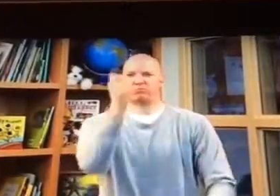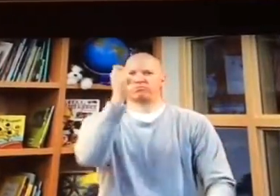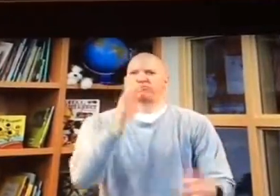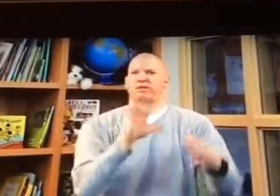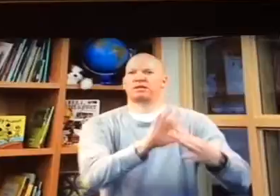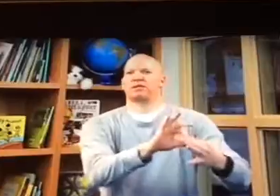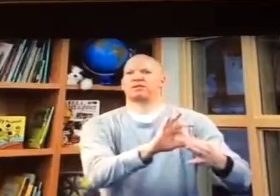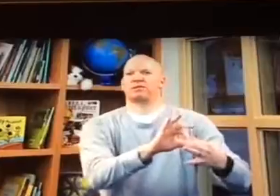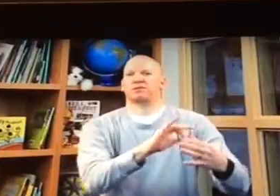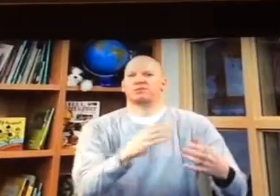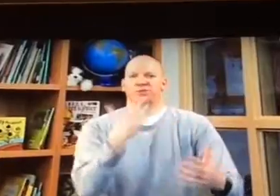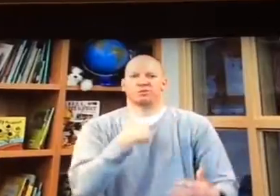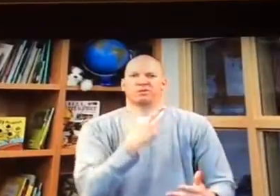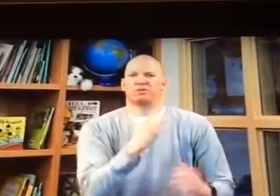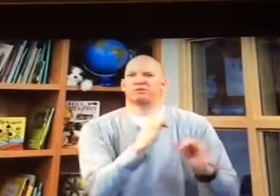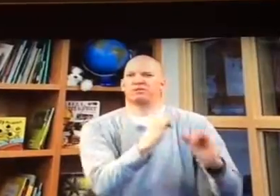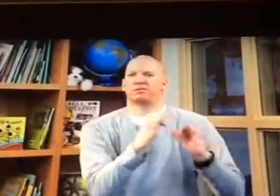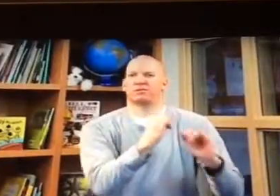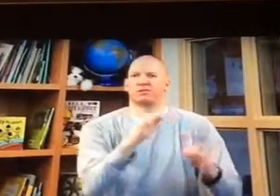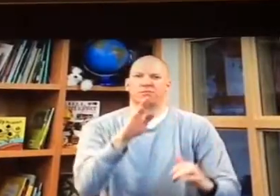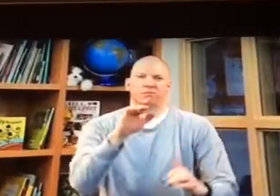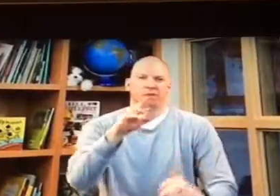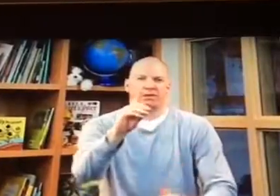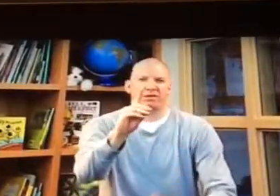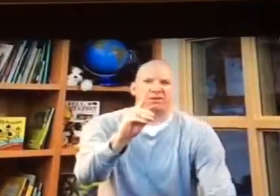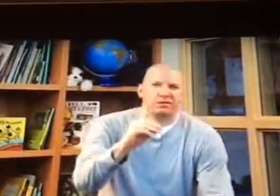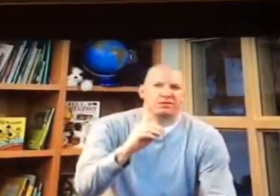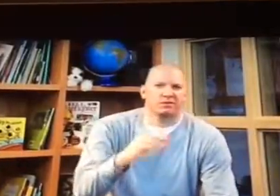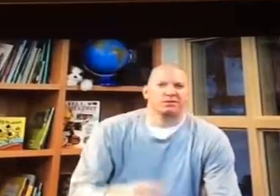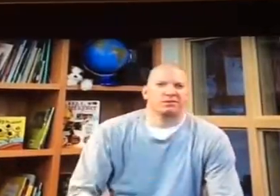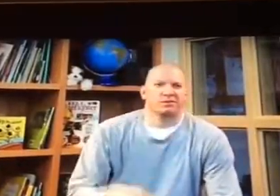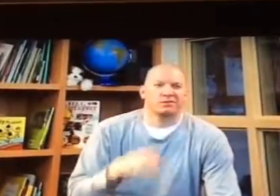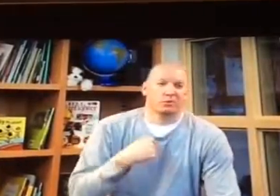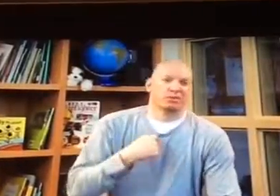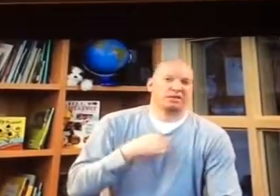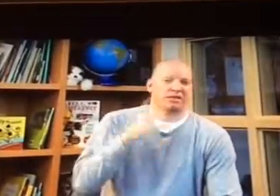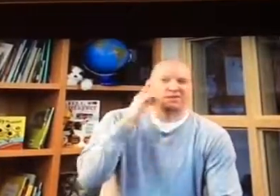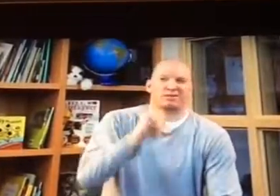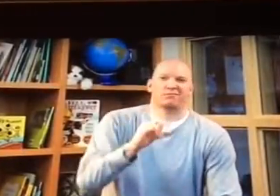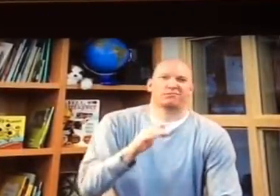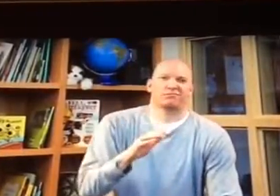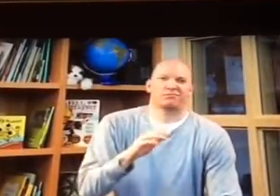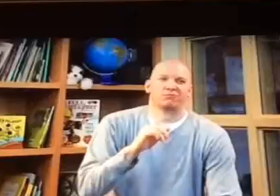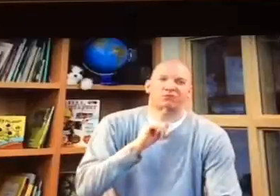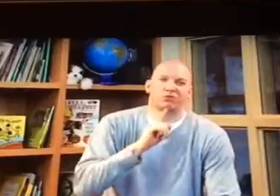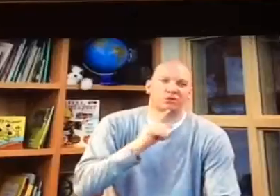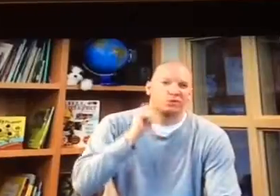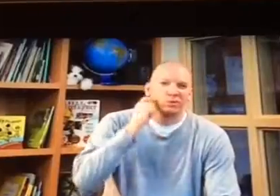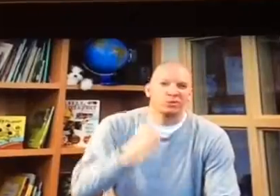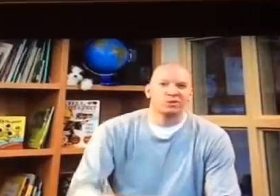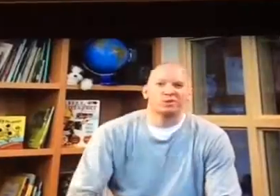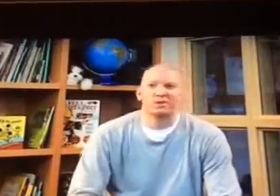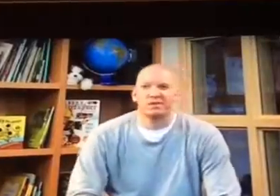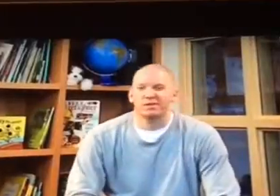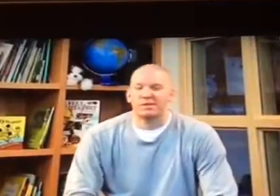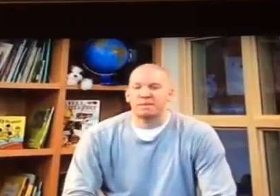But as soon as you start chatting with that group, you make that instant connection based off of your other connections elsewhere, and I think that's